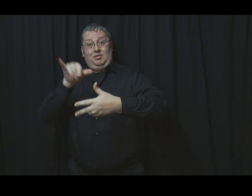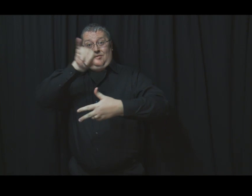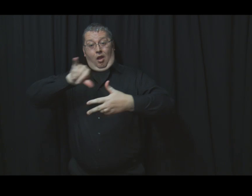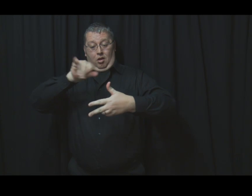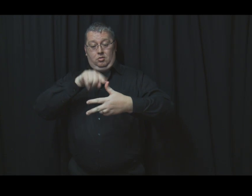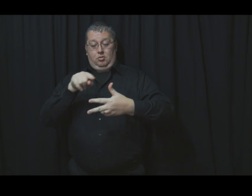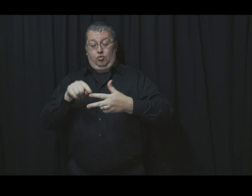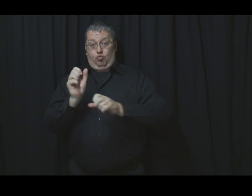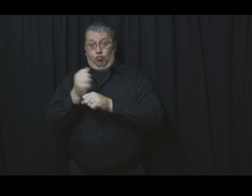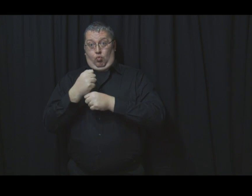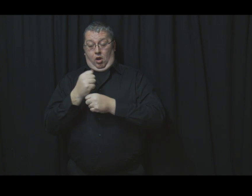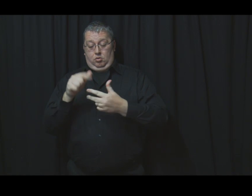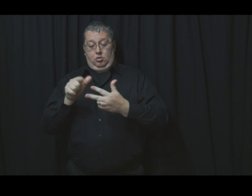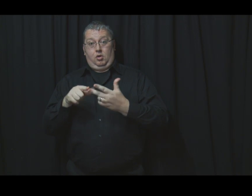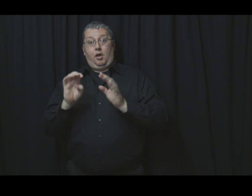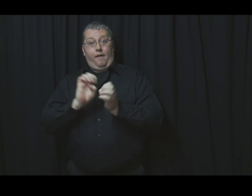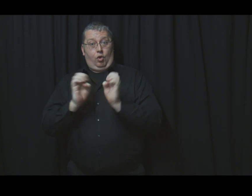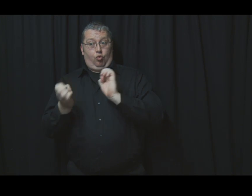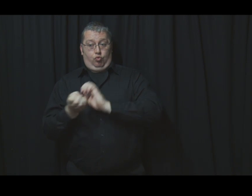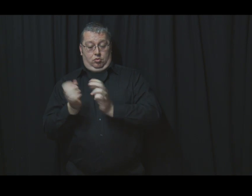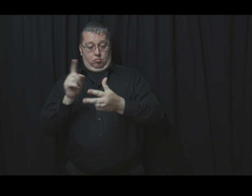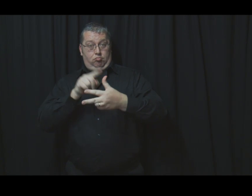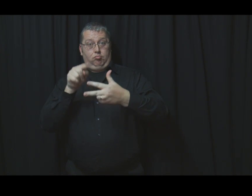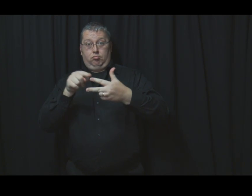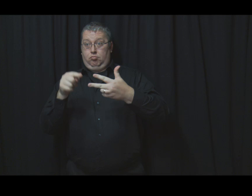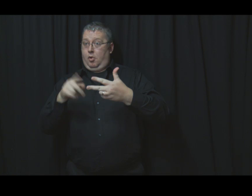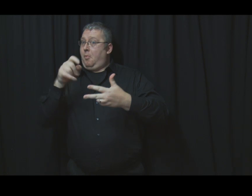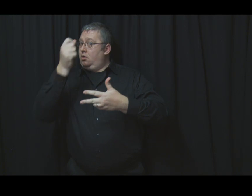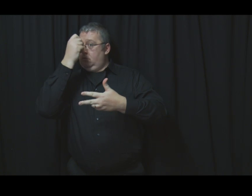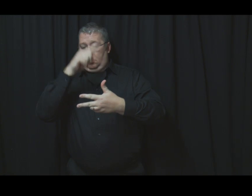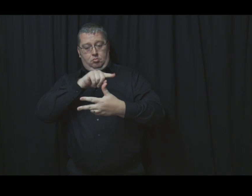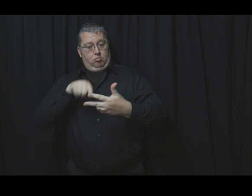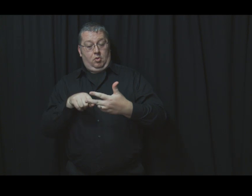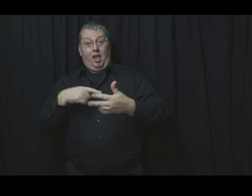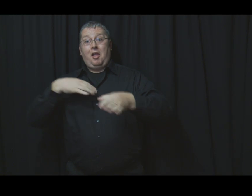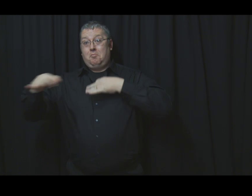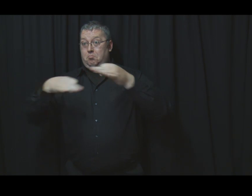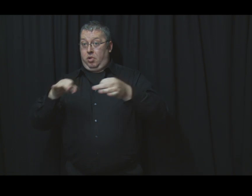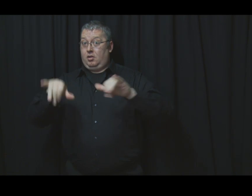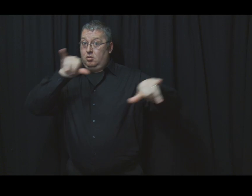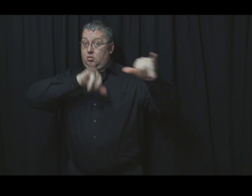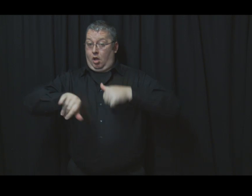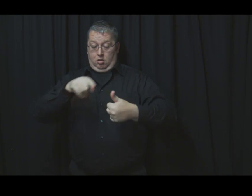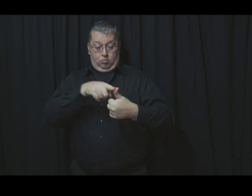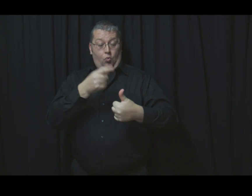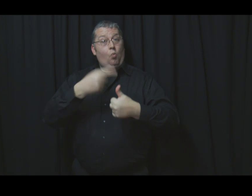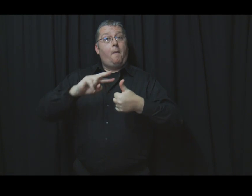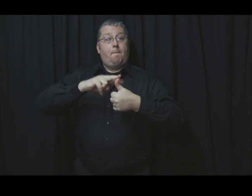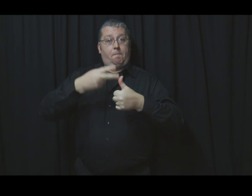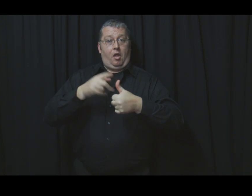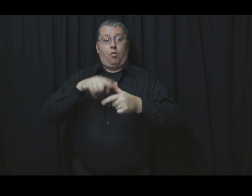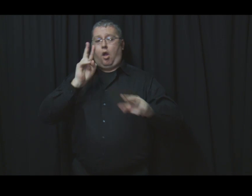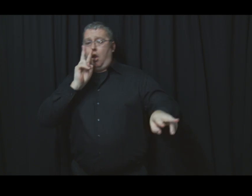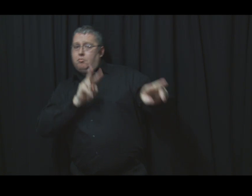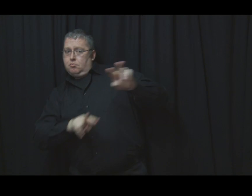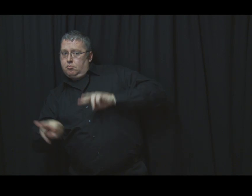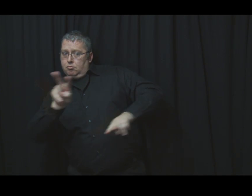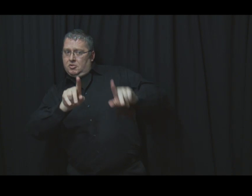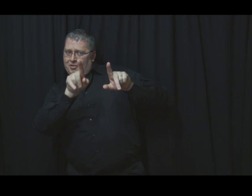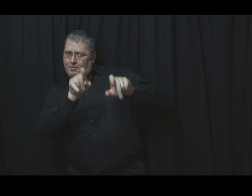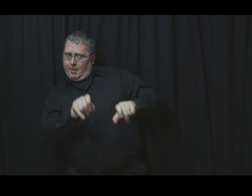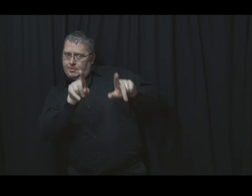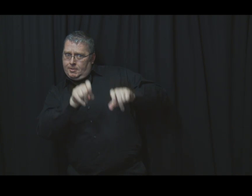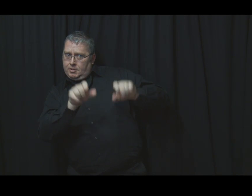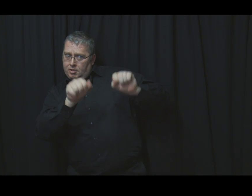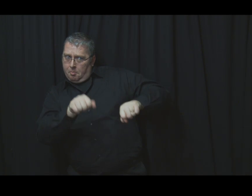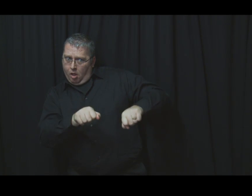creation, and evolution. Now, I discussed the meaning of the word science and what is meant by experimental or observational science briefly,